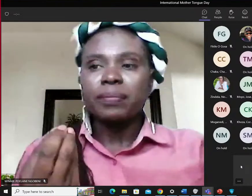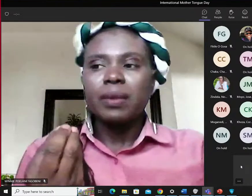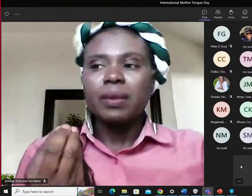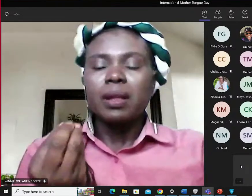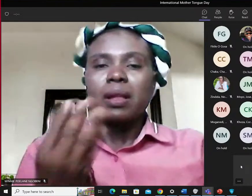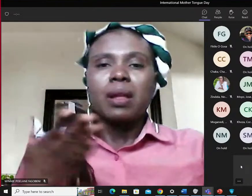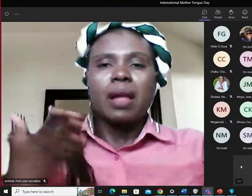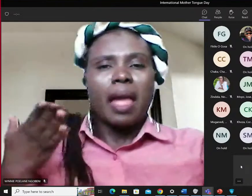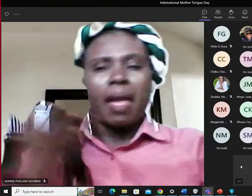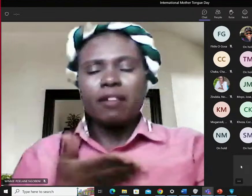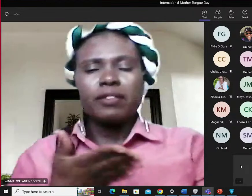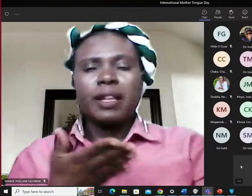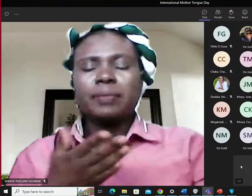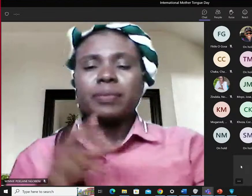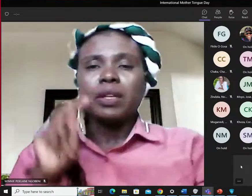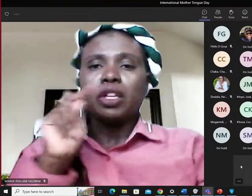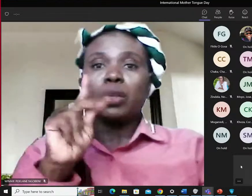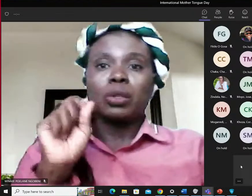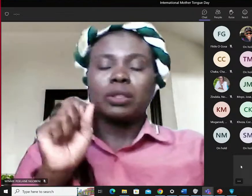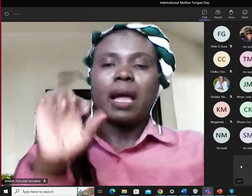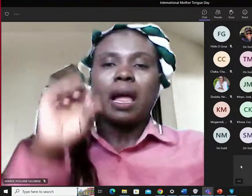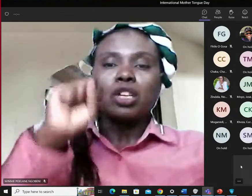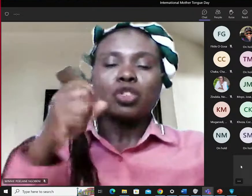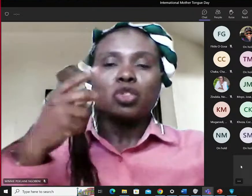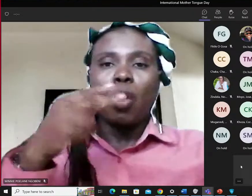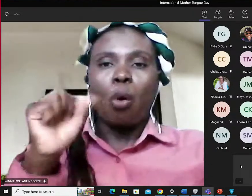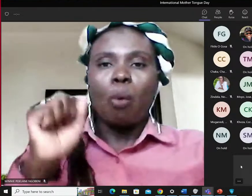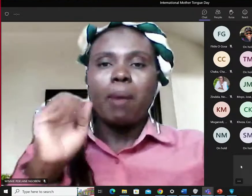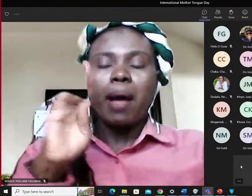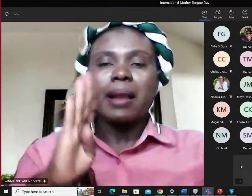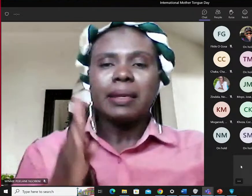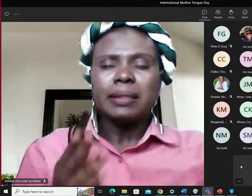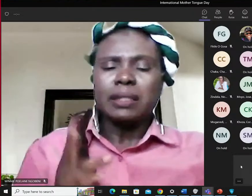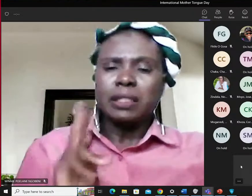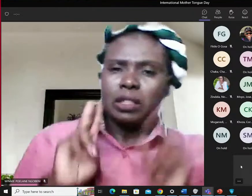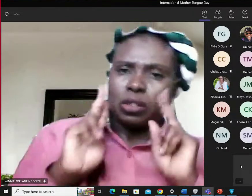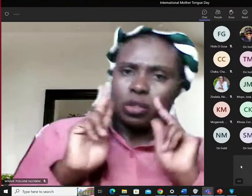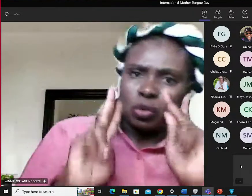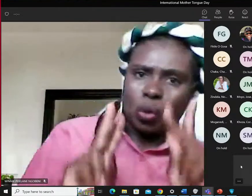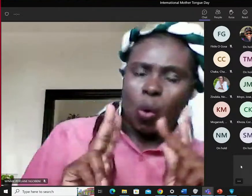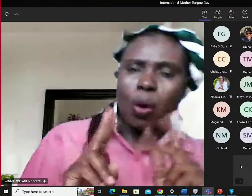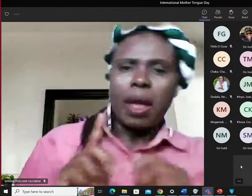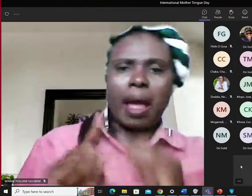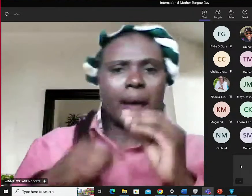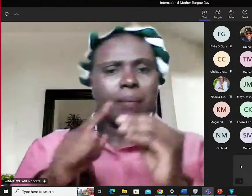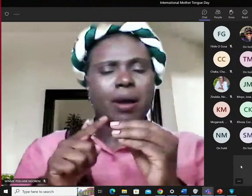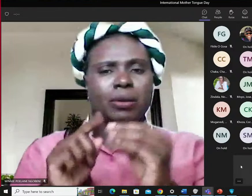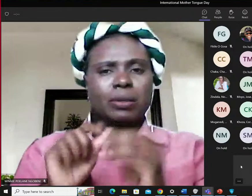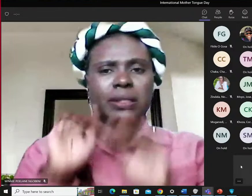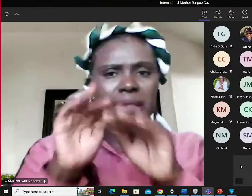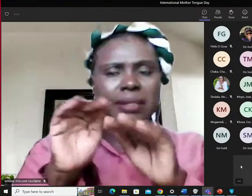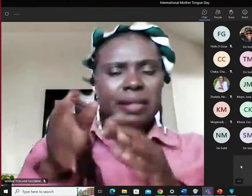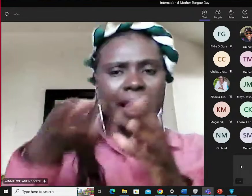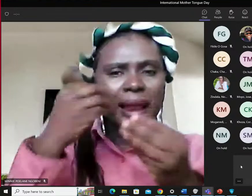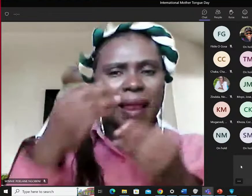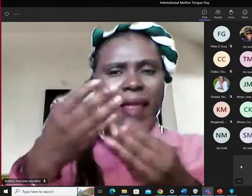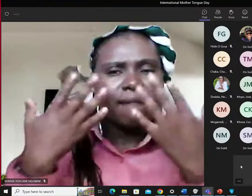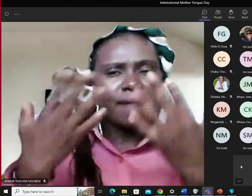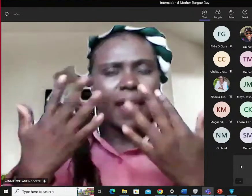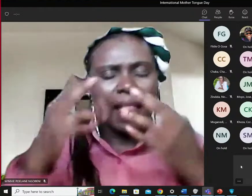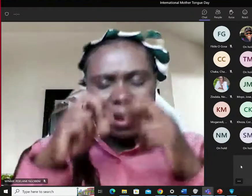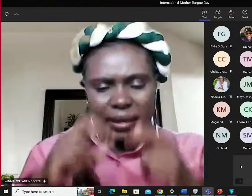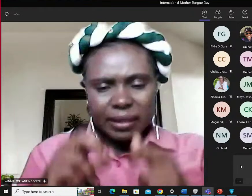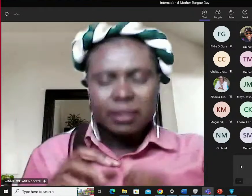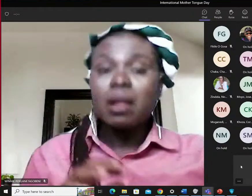Shoba indicated that it's not only about teaching and learning and research, it's about using